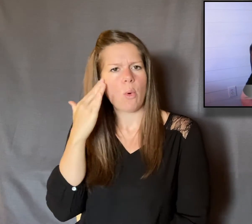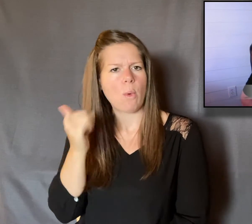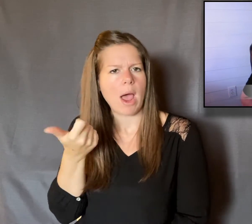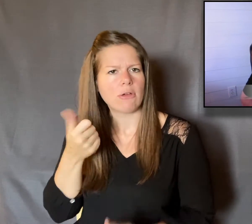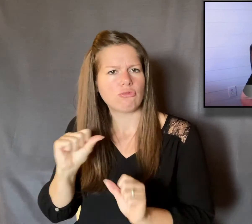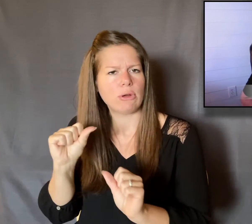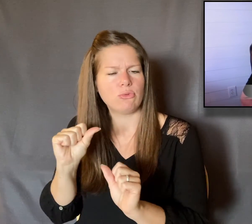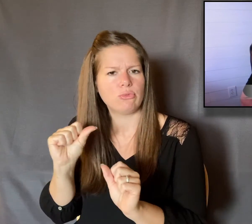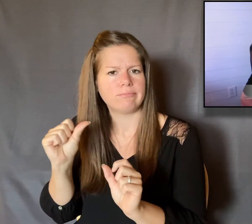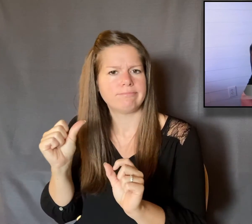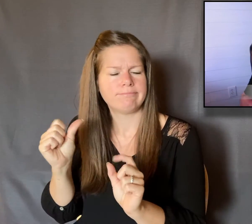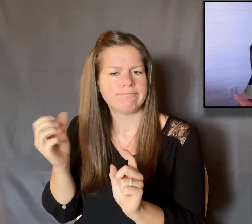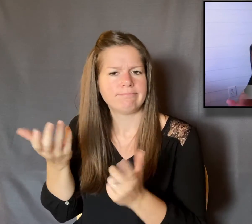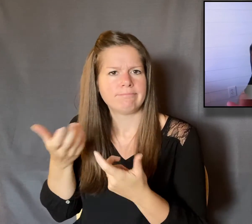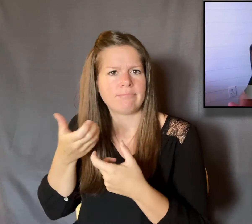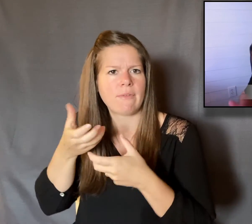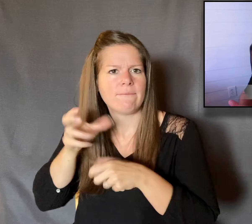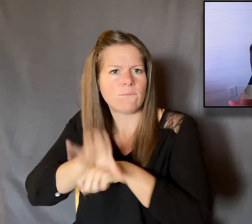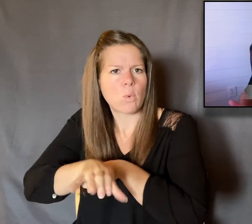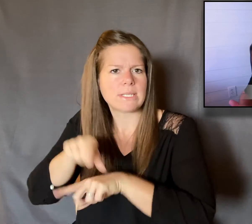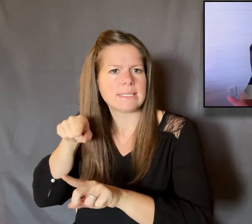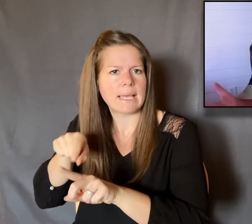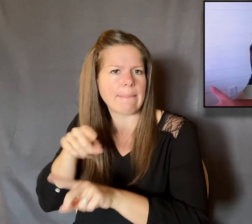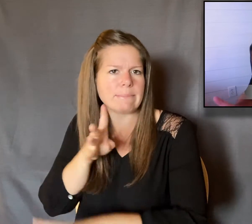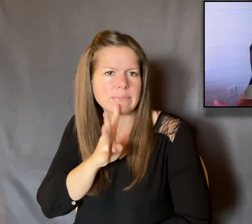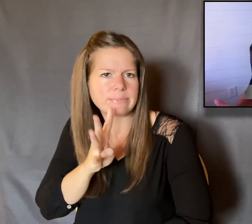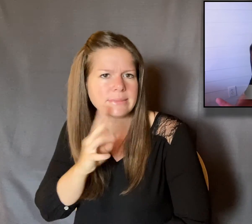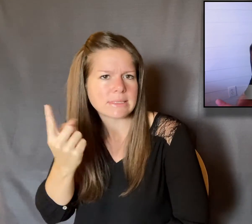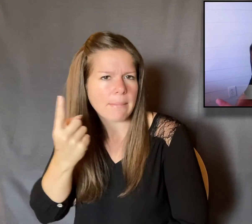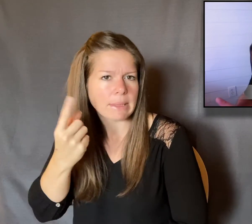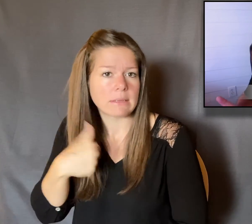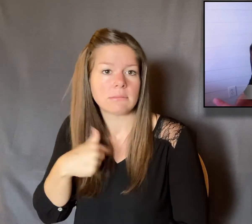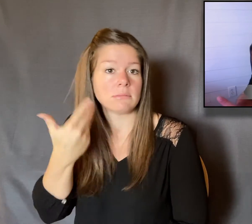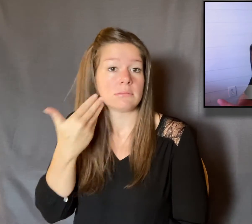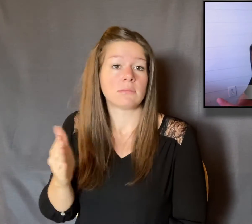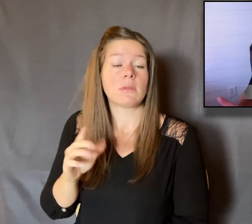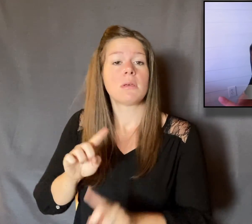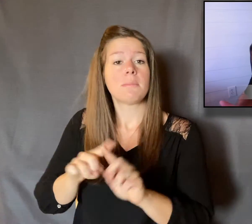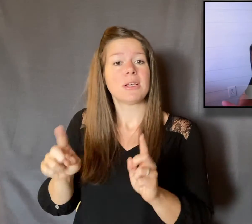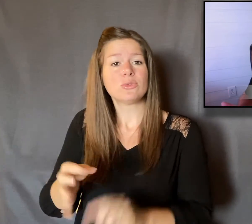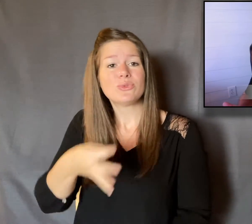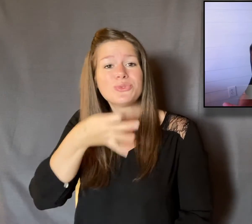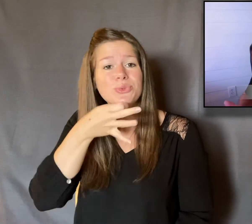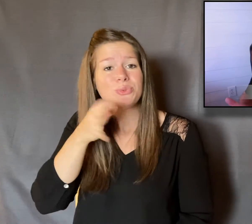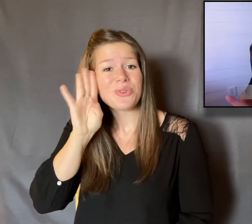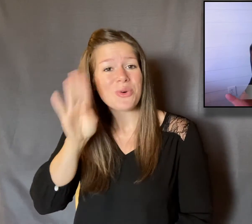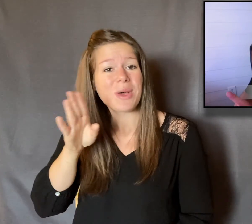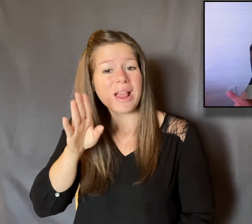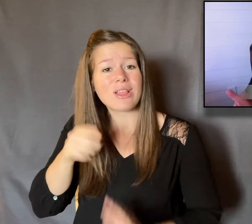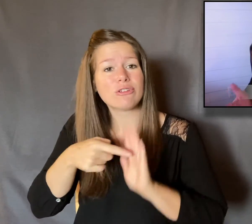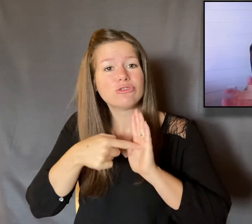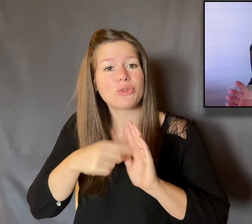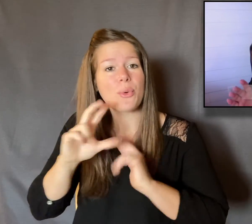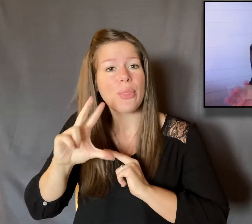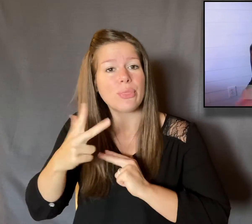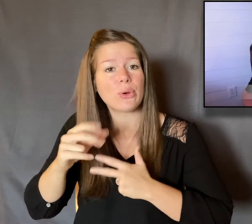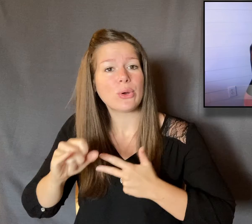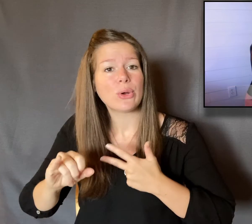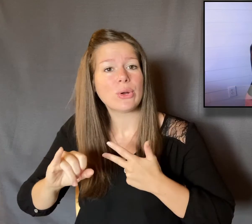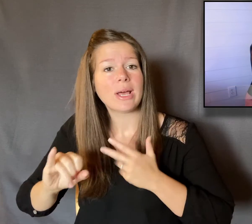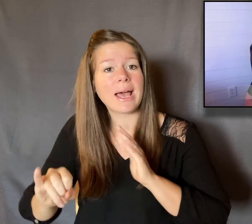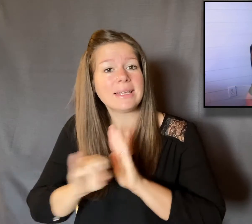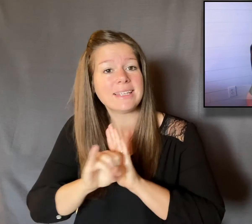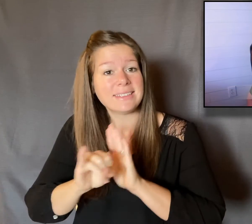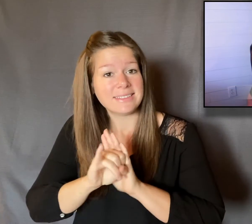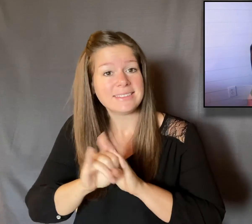But Paul's about to reveal his third identity, which is what? Is it